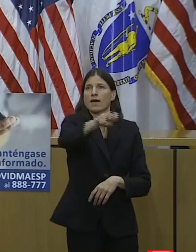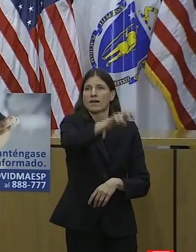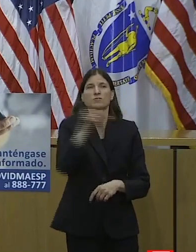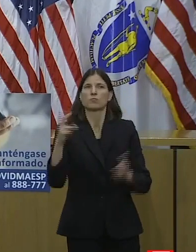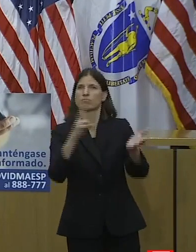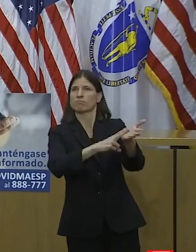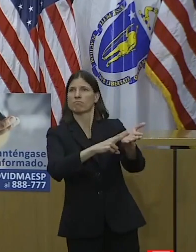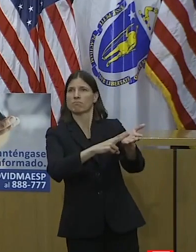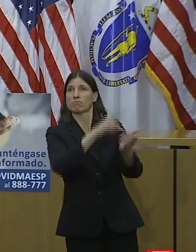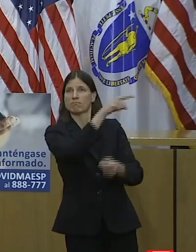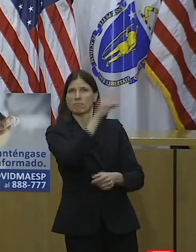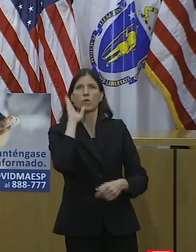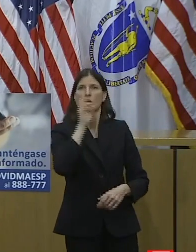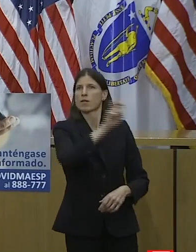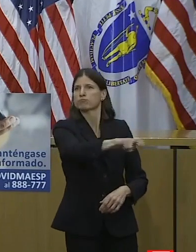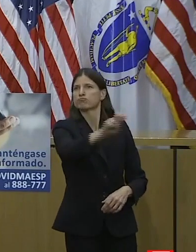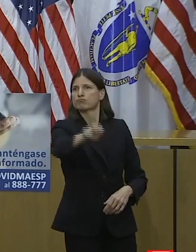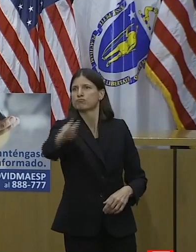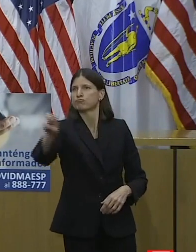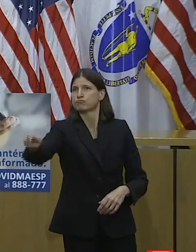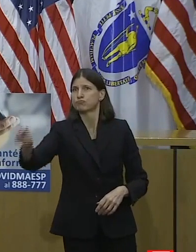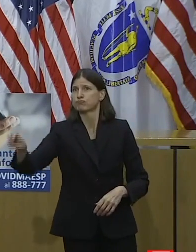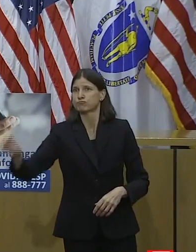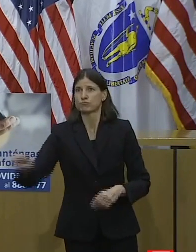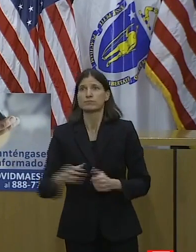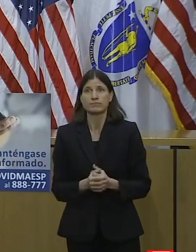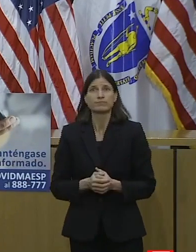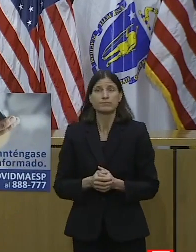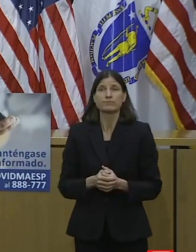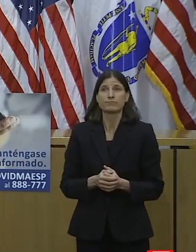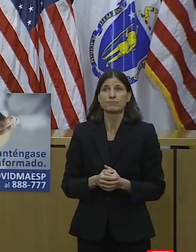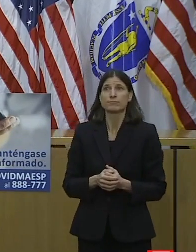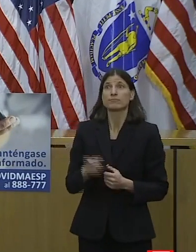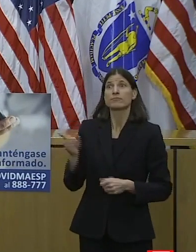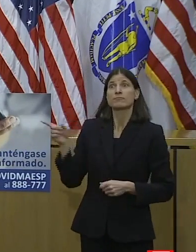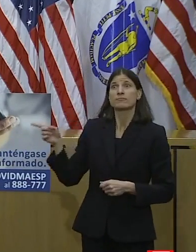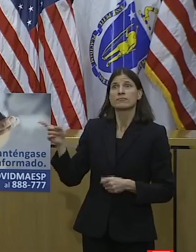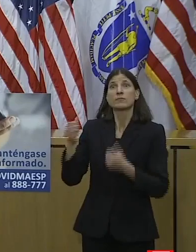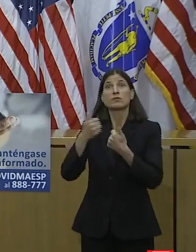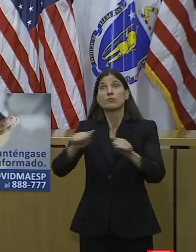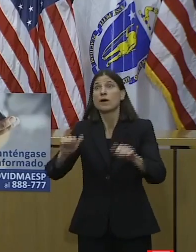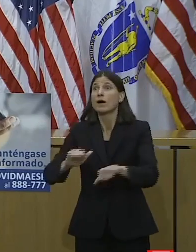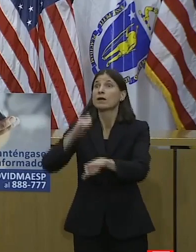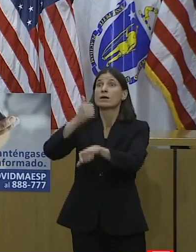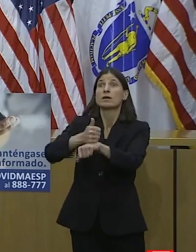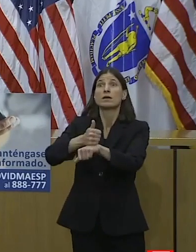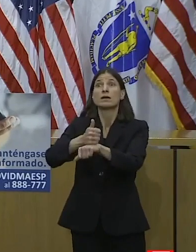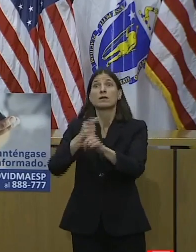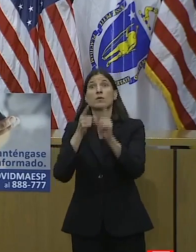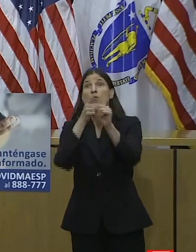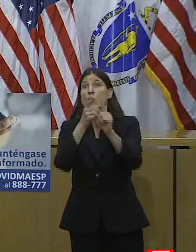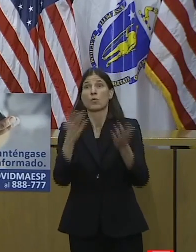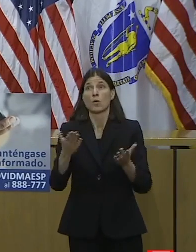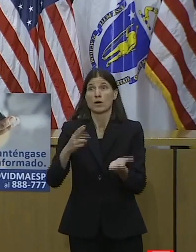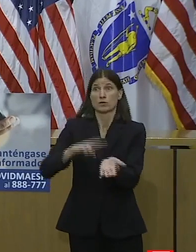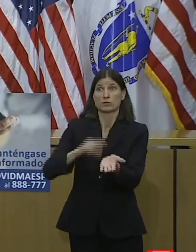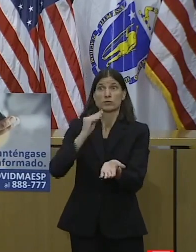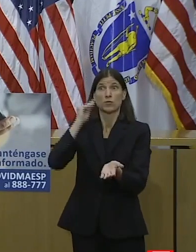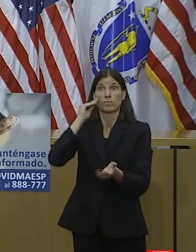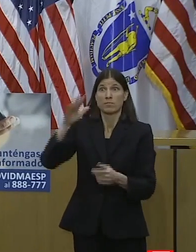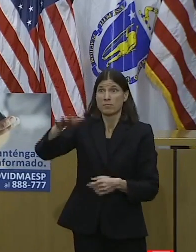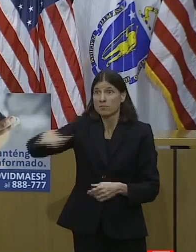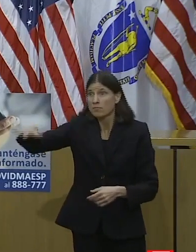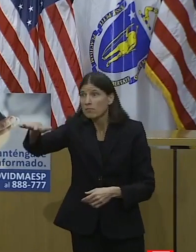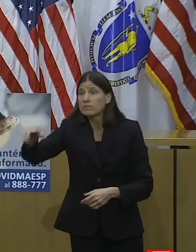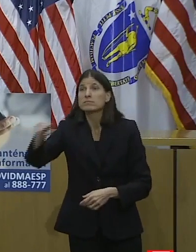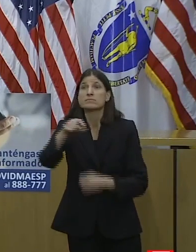efforts to stand up dedicated COVID-19 wings or units in existing nursing facilities. I'd also